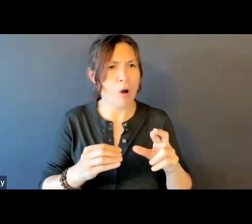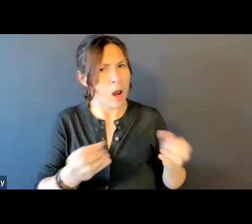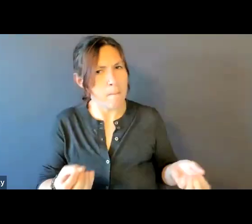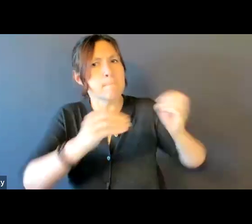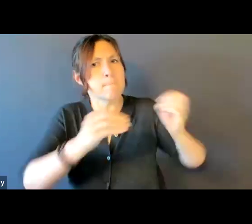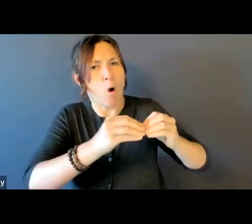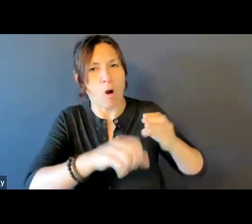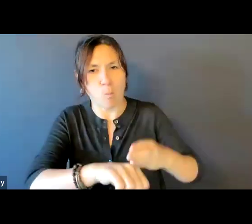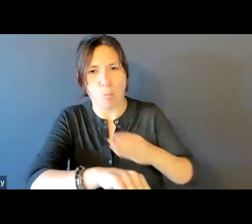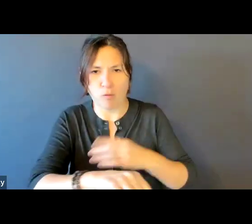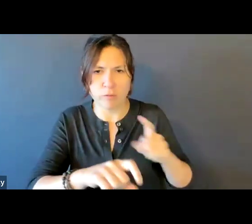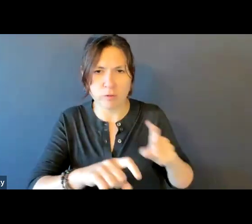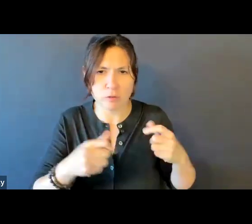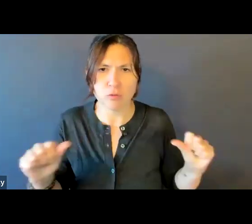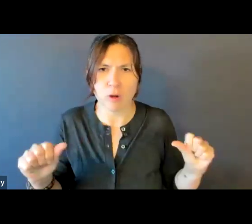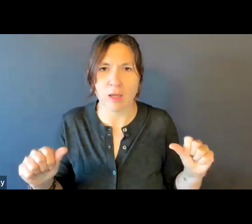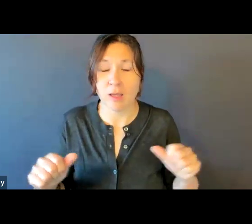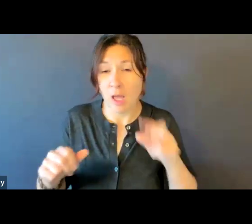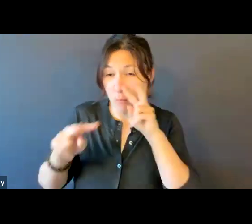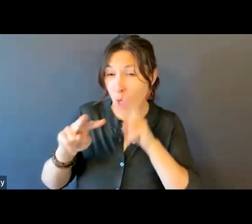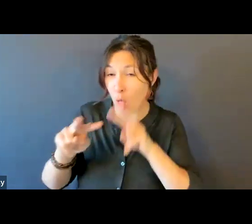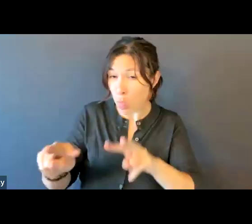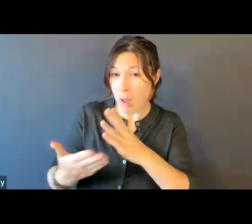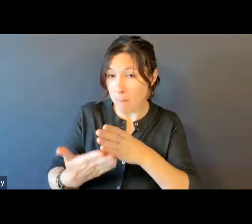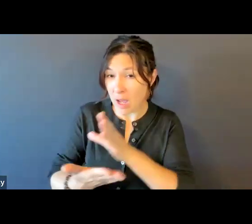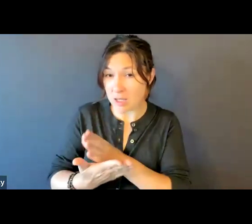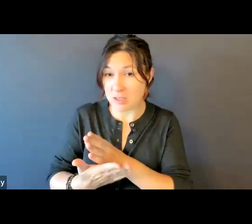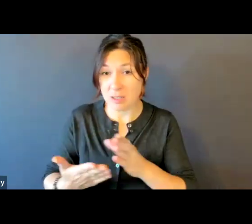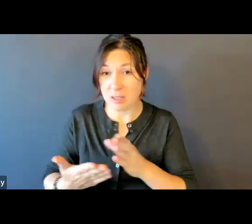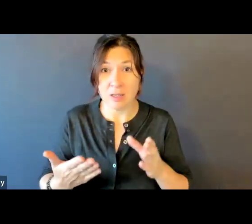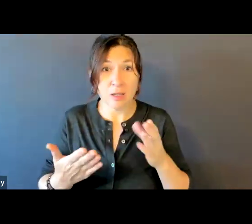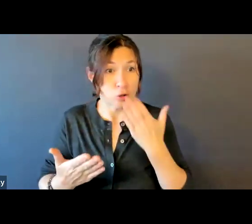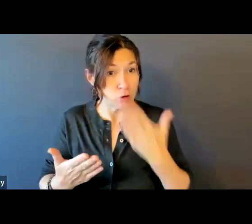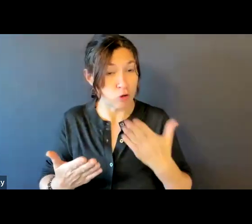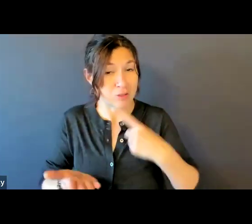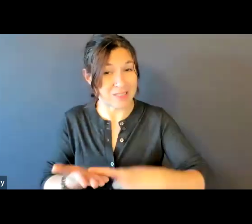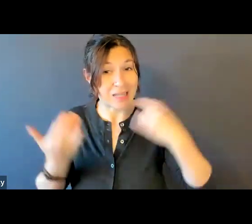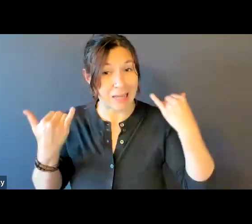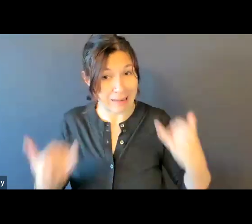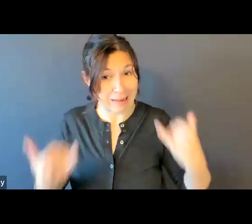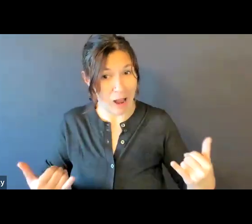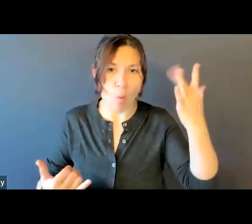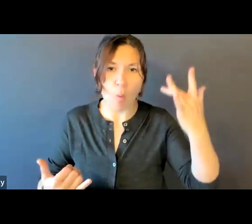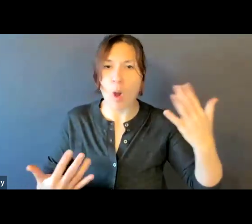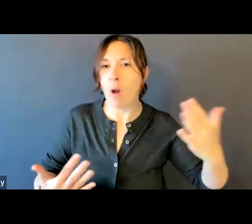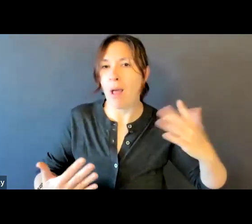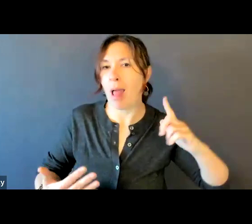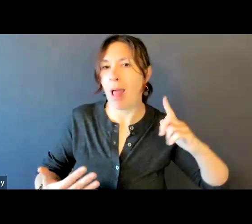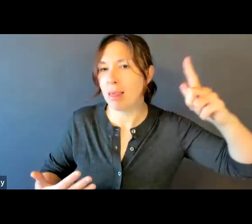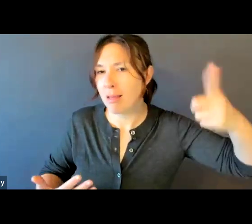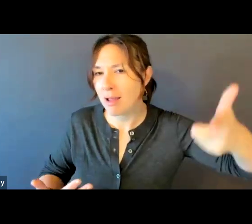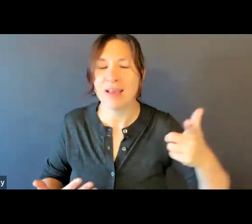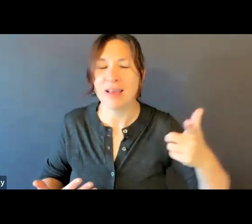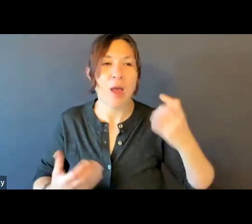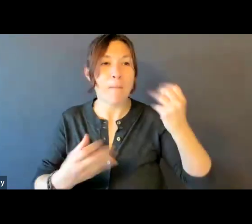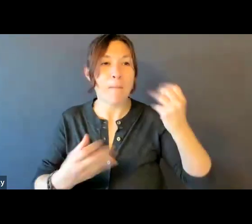If as we get to budget cycle, and that's why I'm thrilled we're having this conversation now, right? Because for many years we've lamented that we don't get